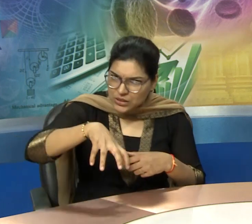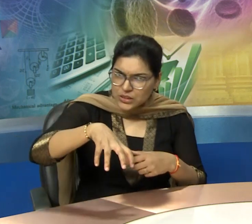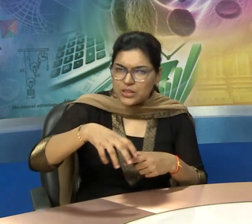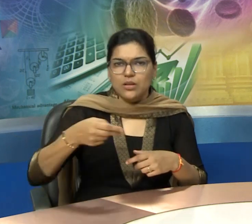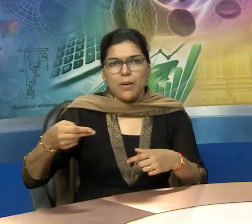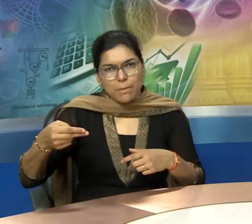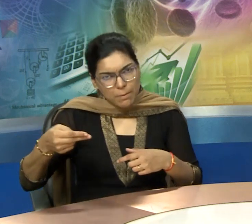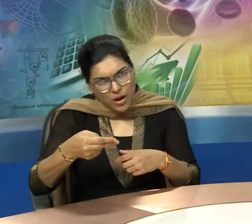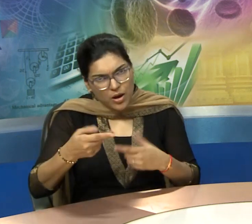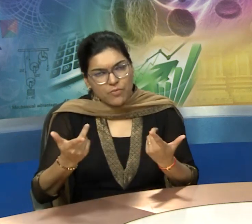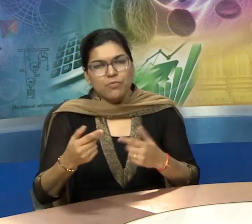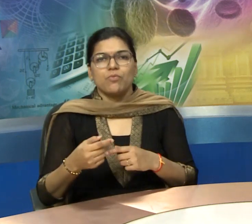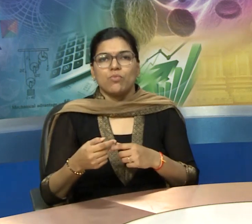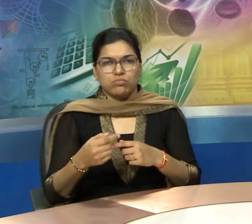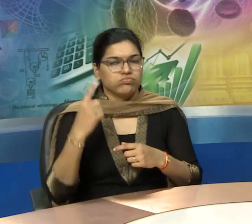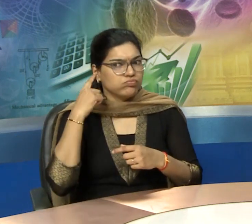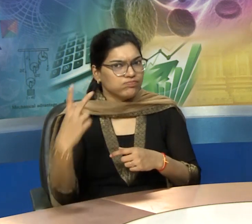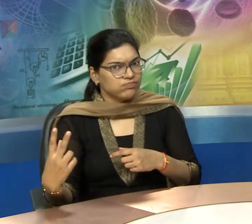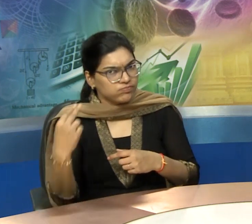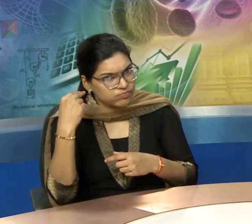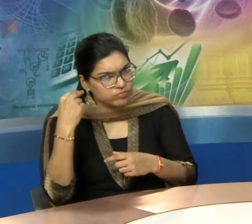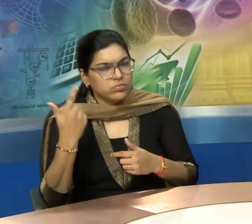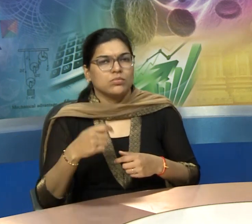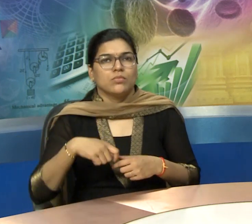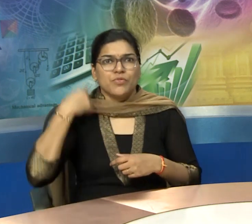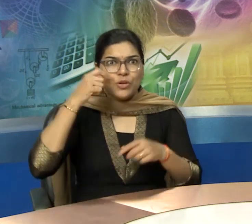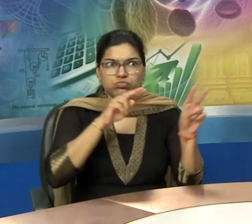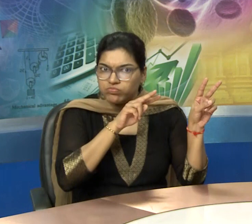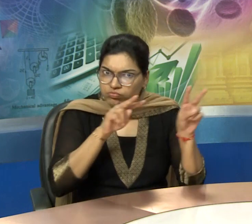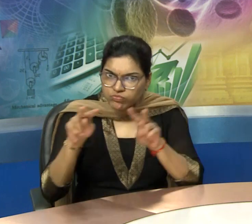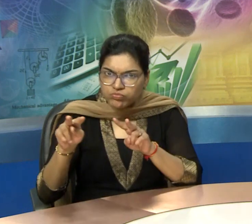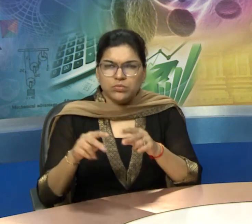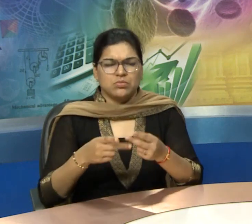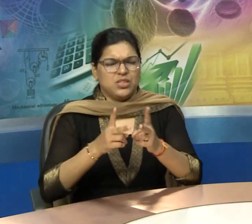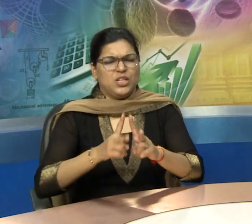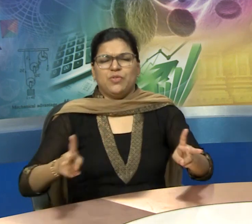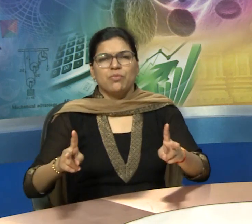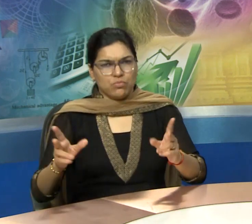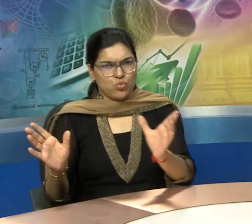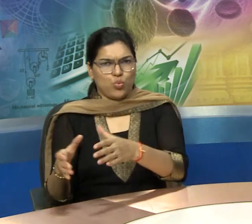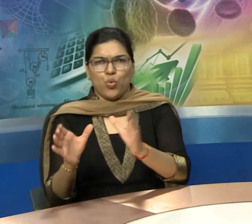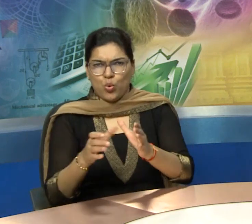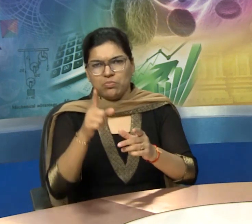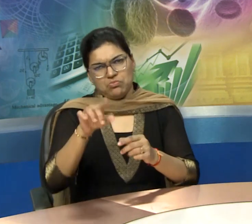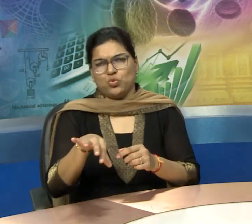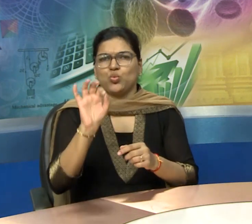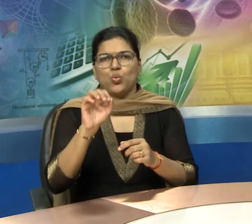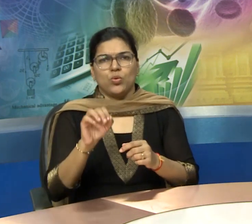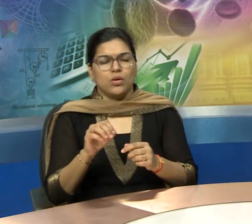the libraries, like stocking of books and some other reading materials which is kept in the library for